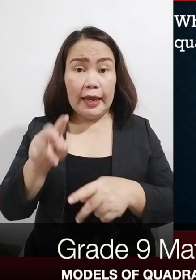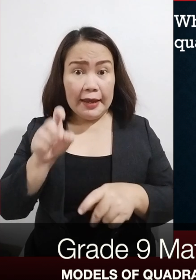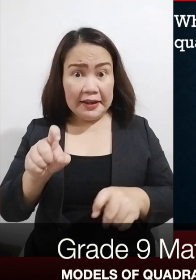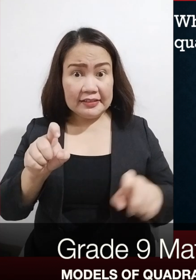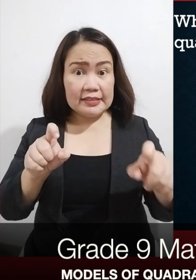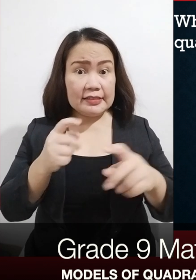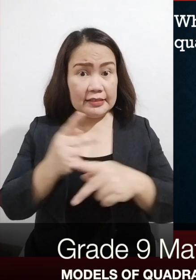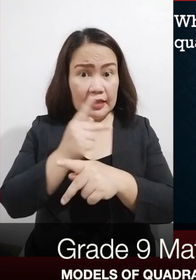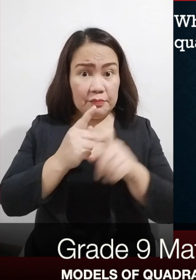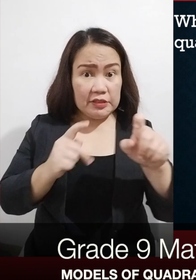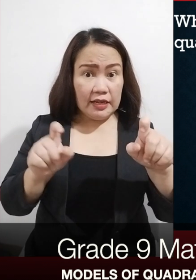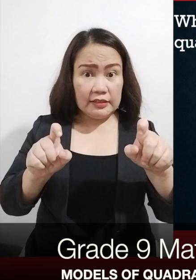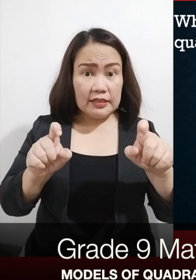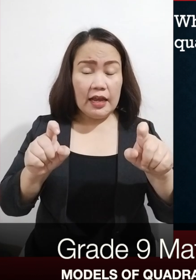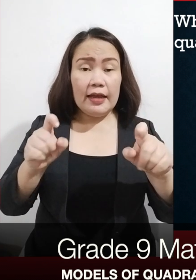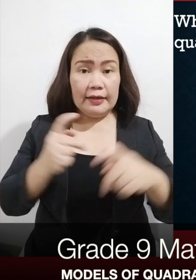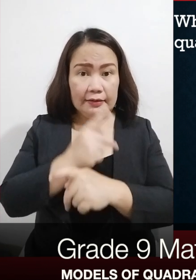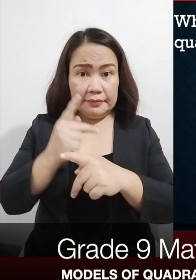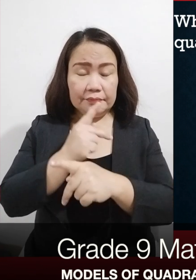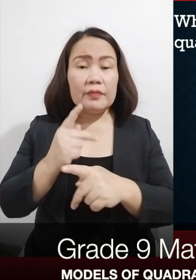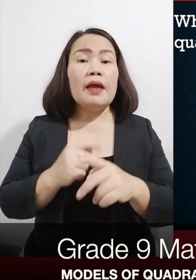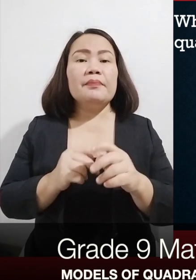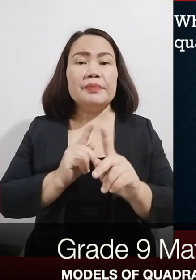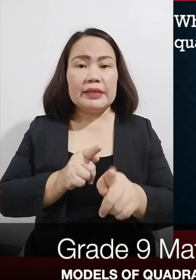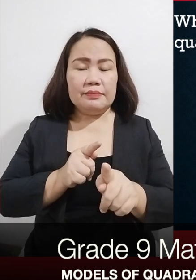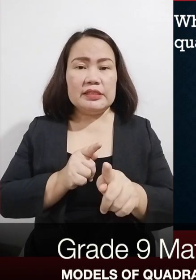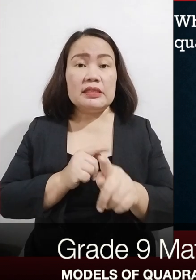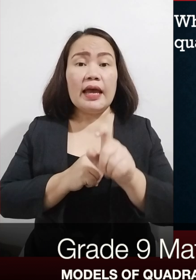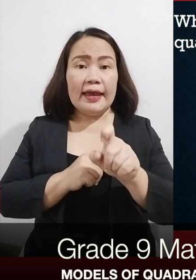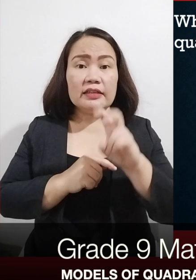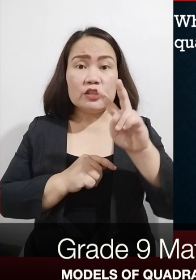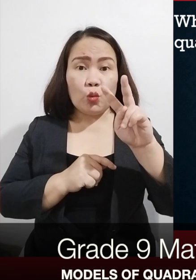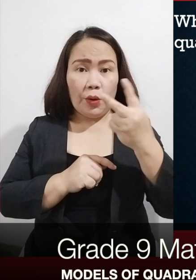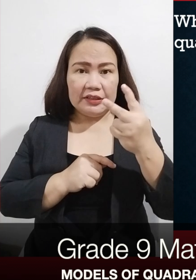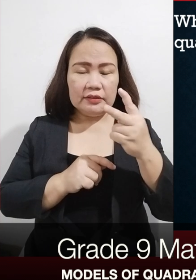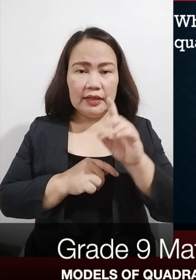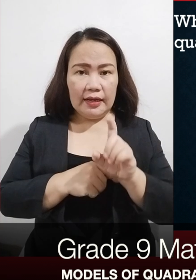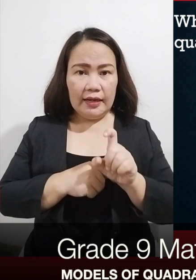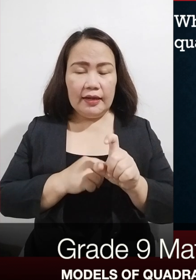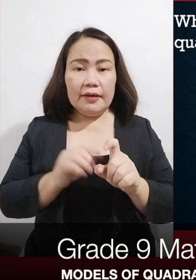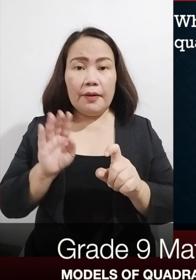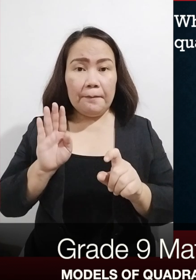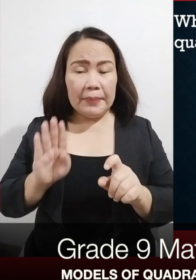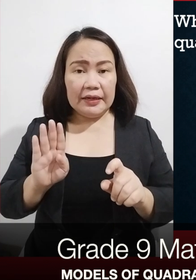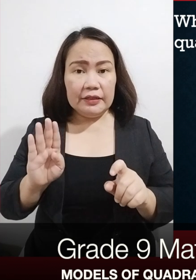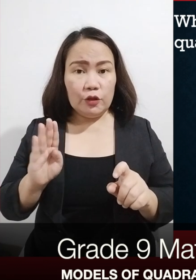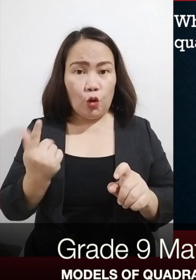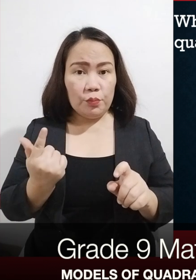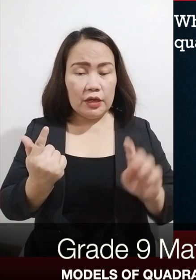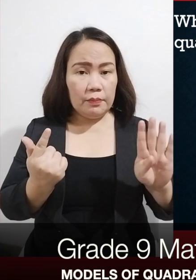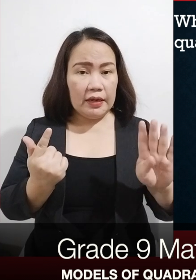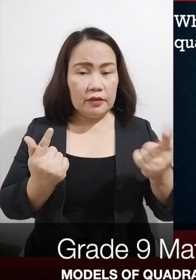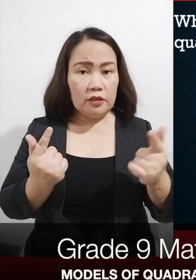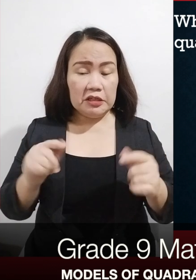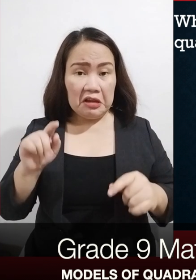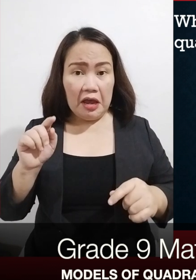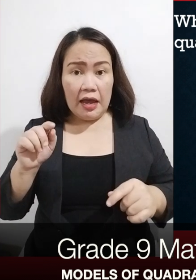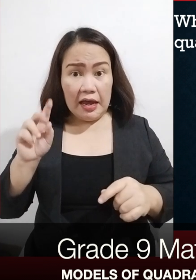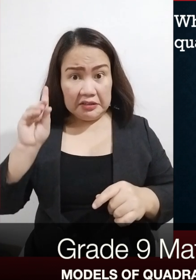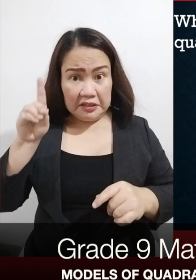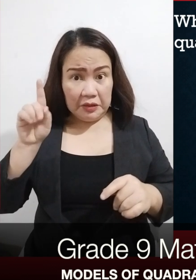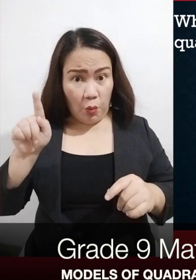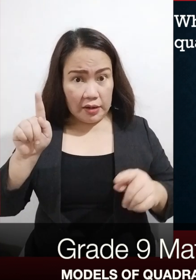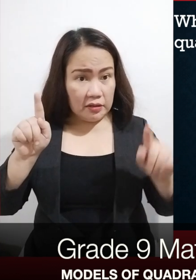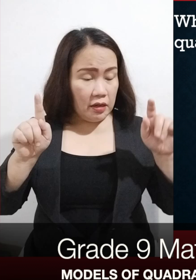nito, magiging x squared siya. So, kapag nag-multiply tayo ng dalawang binomials na ang degree nito ay 1 and this